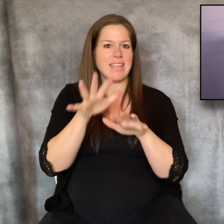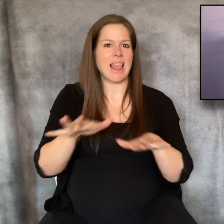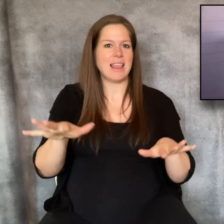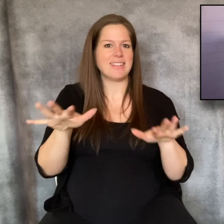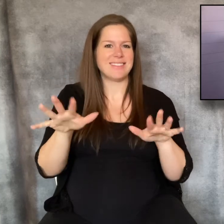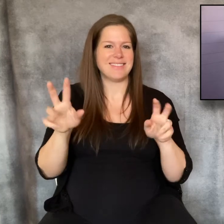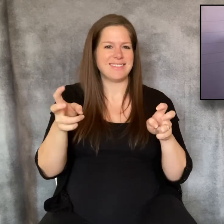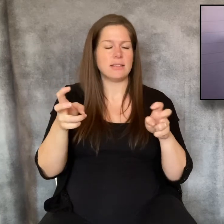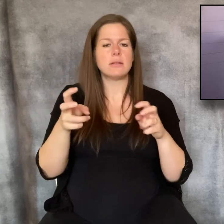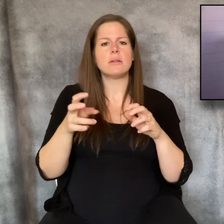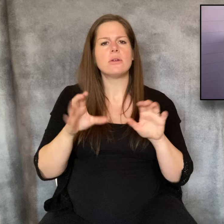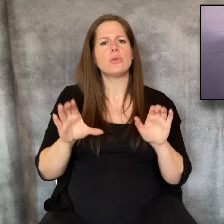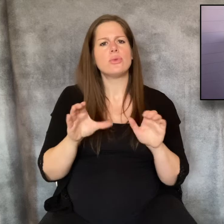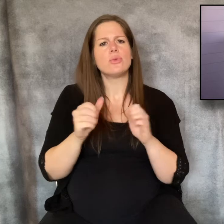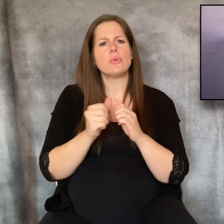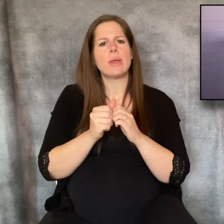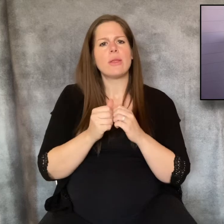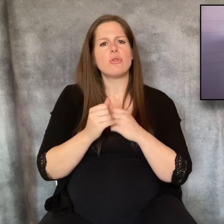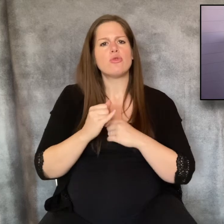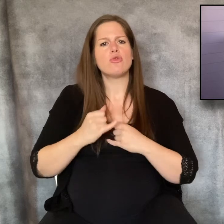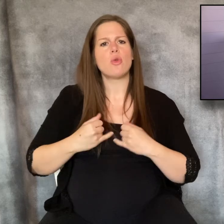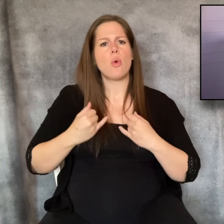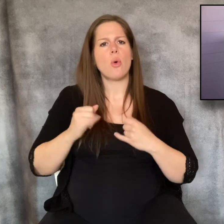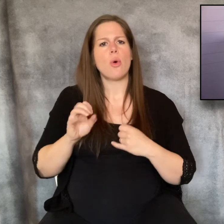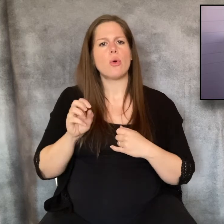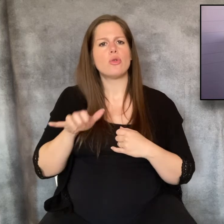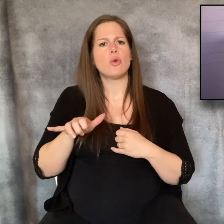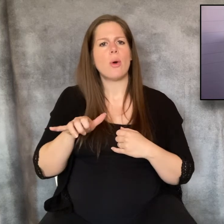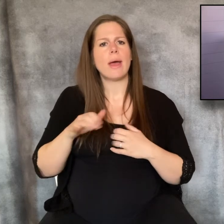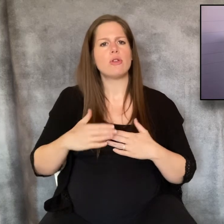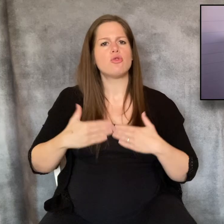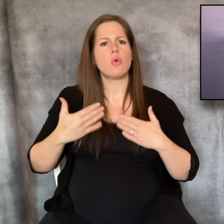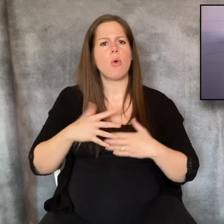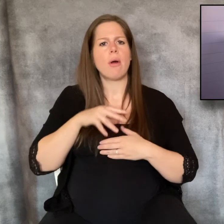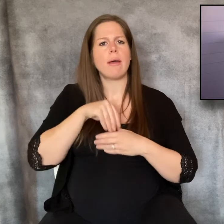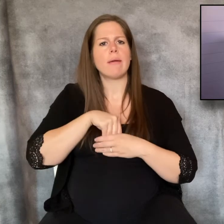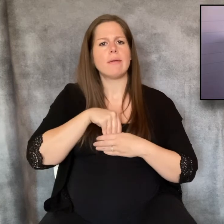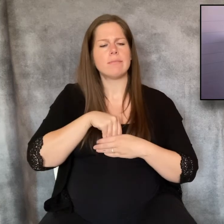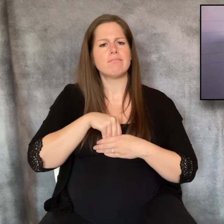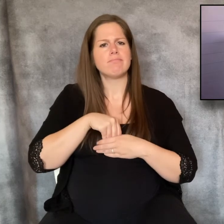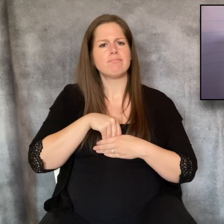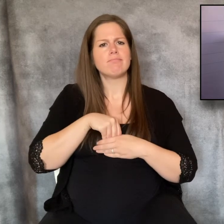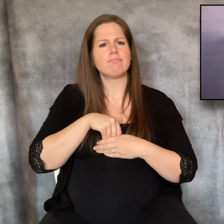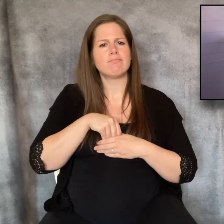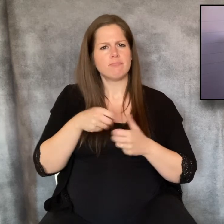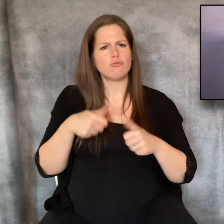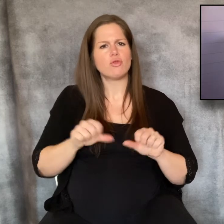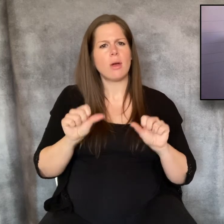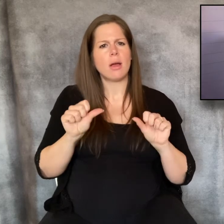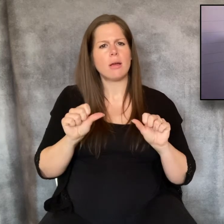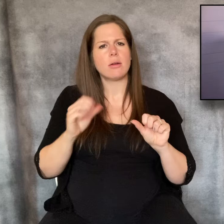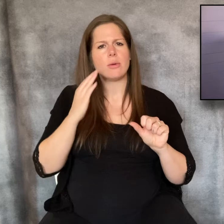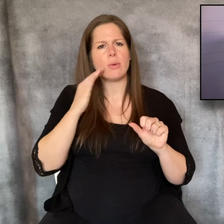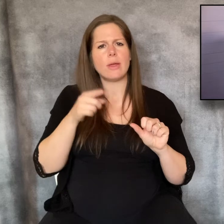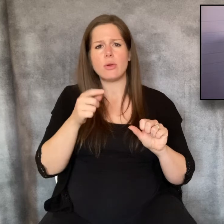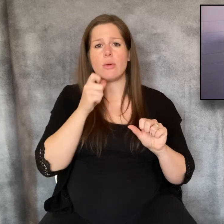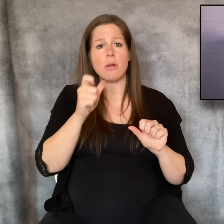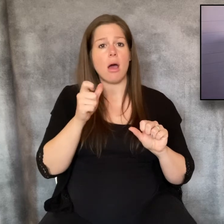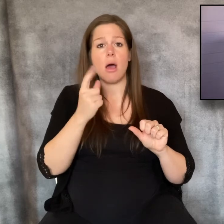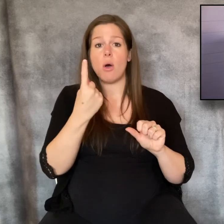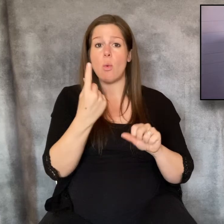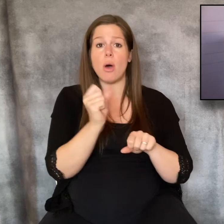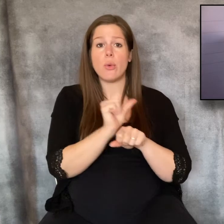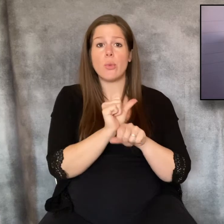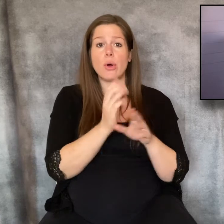do it with joy. Do it with joy, understanding that you're not one of those people standing idly